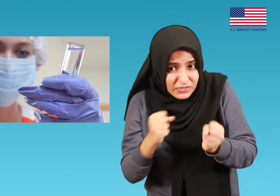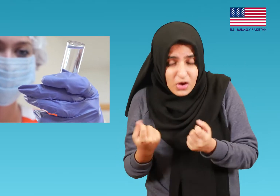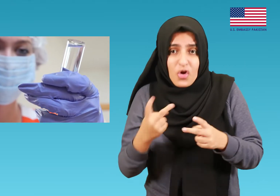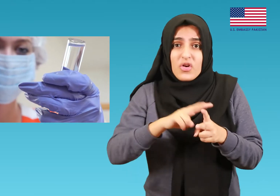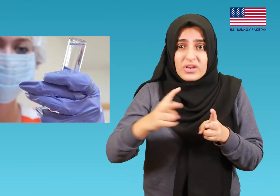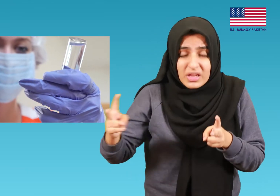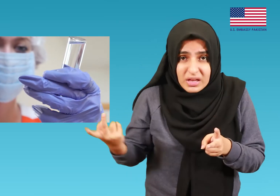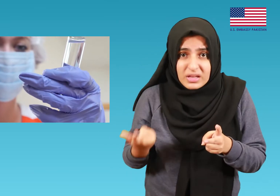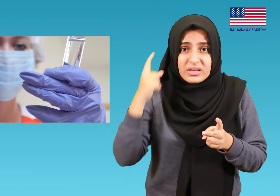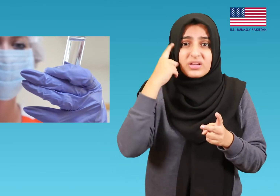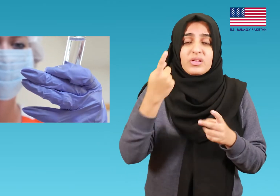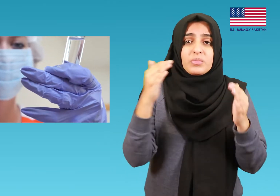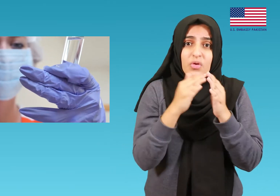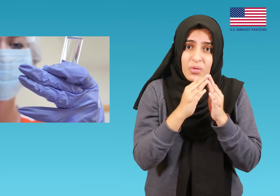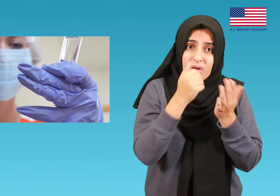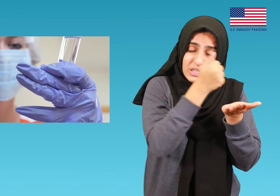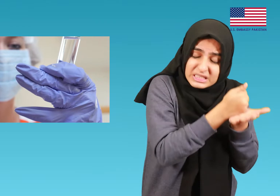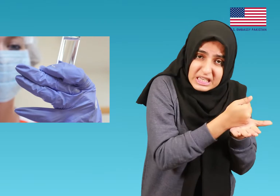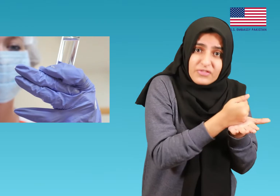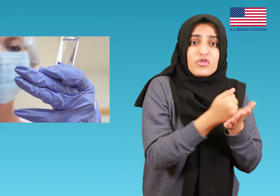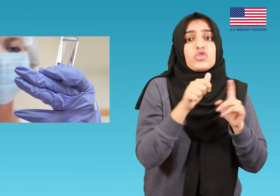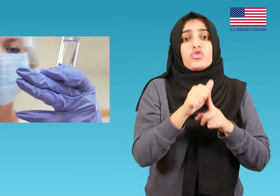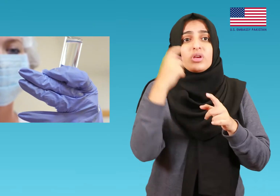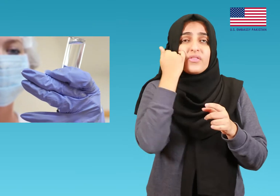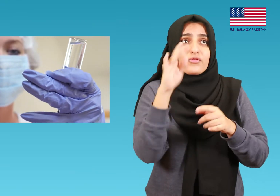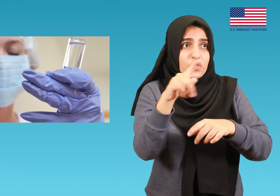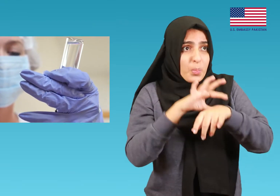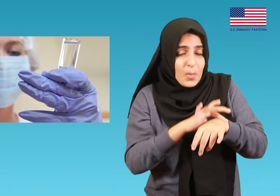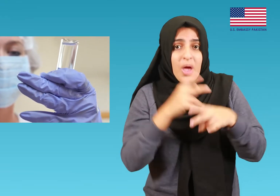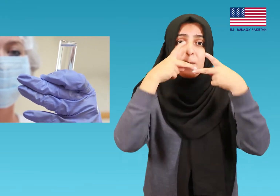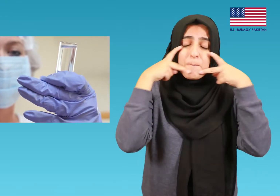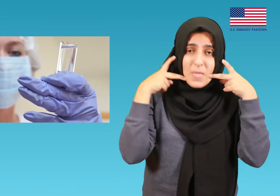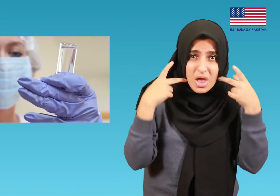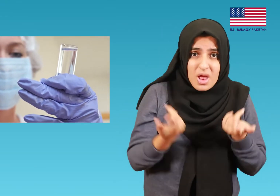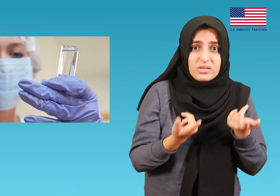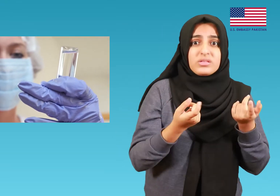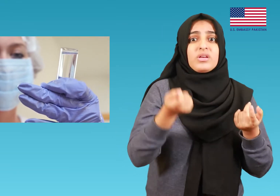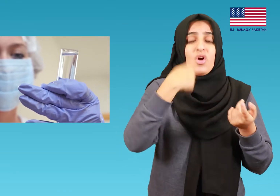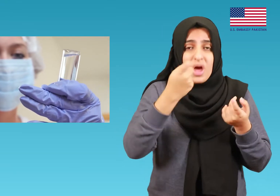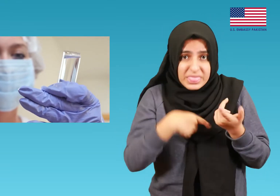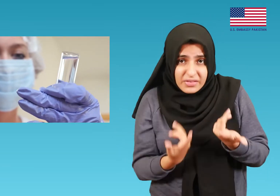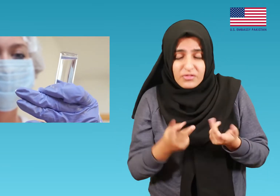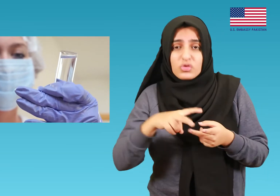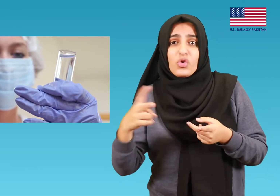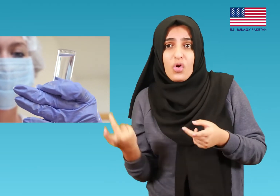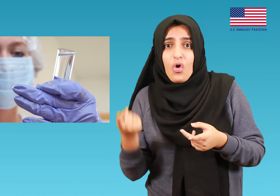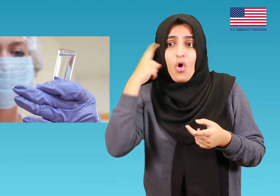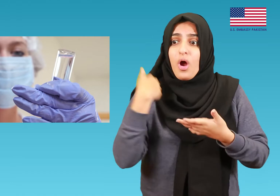like distancing, staying home if you're sick, wearing a mask, antibody therapeutics, and how we treat